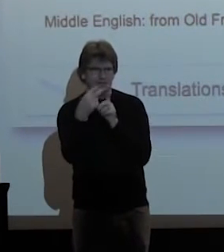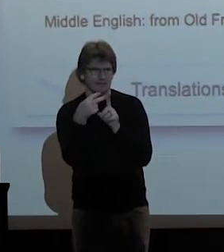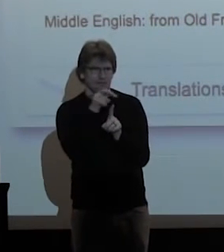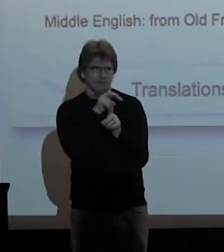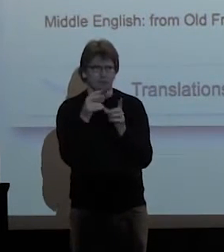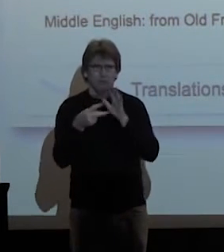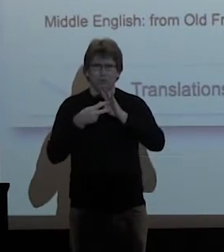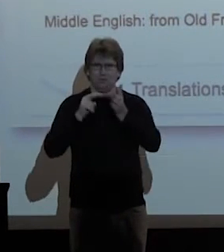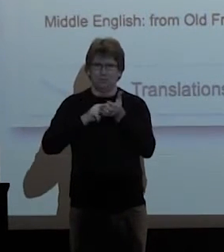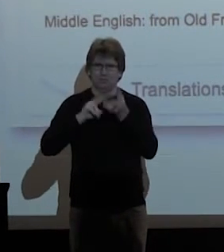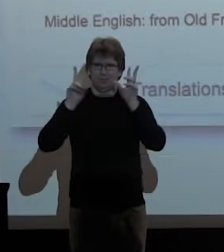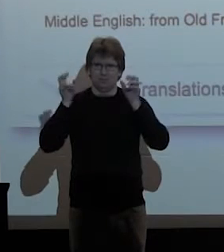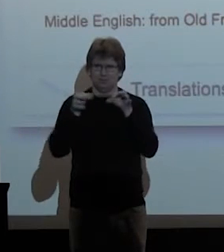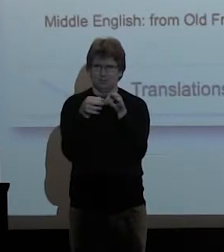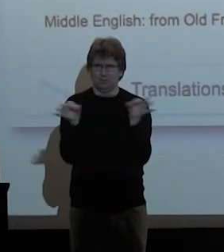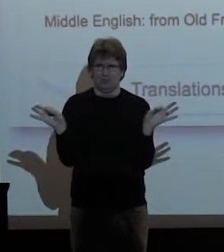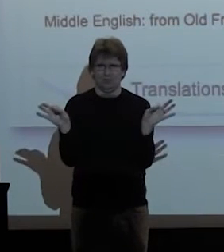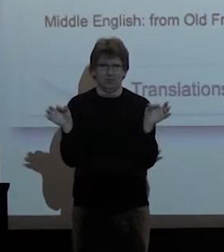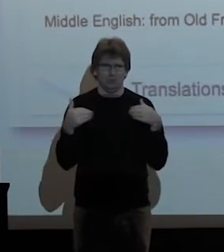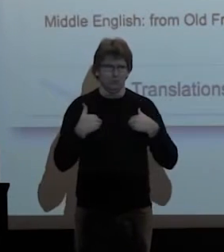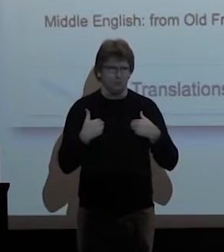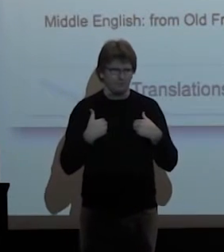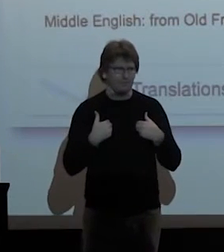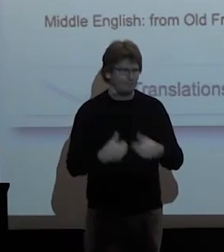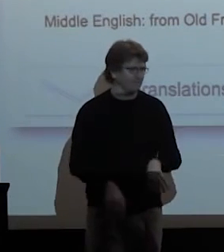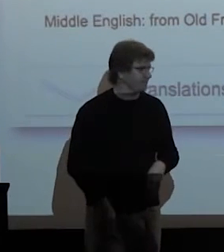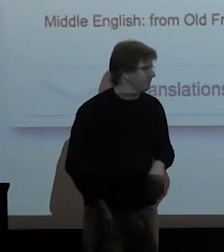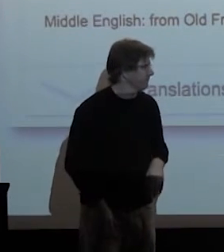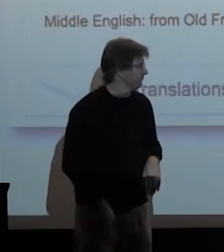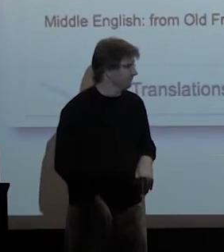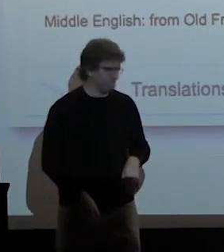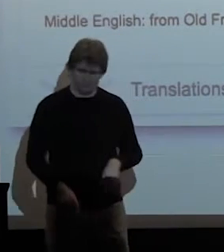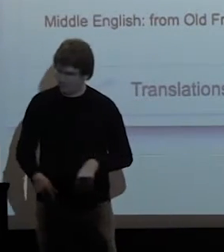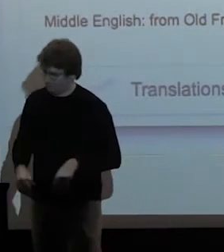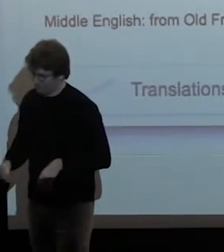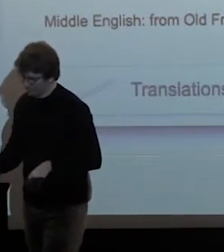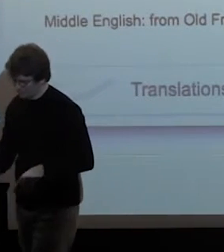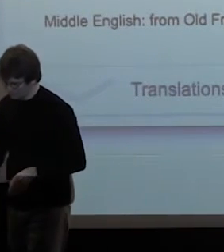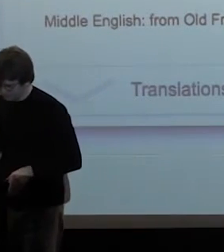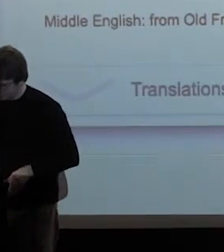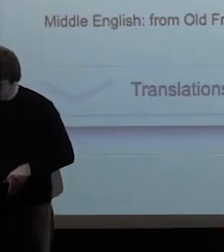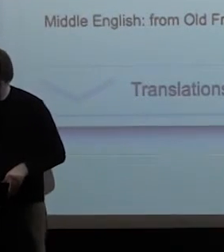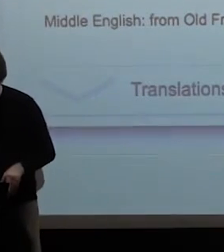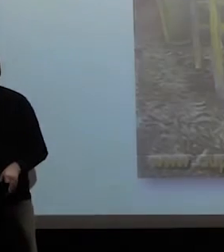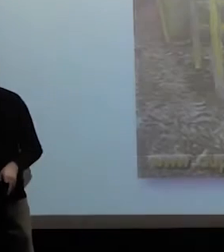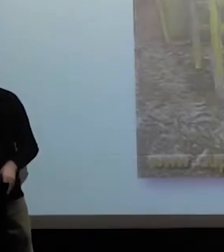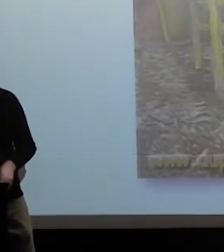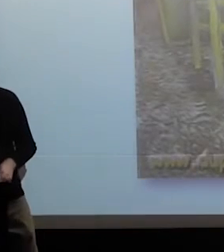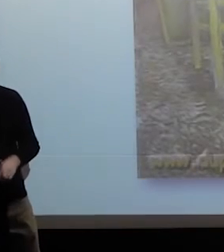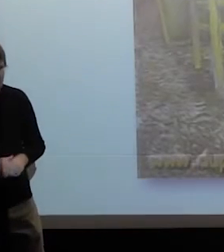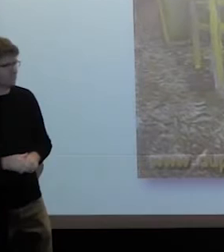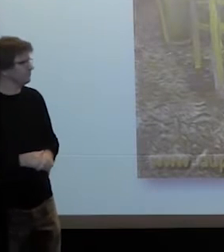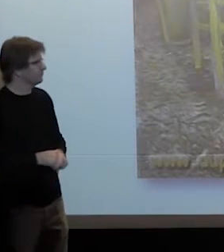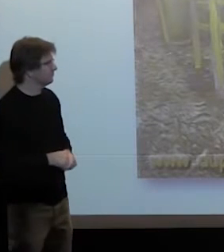It means that there is something very innately wrong with our definition of language and that there could be another perspective.